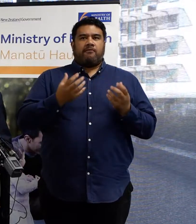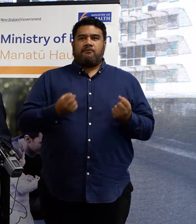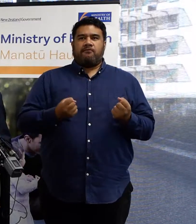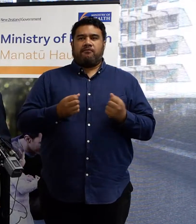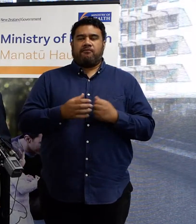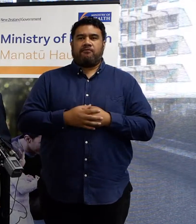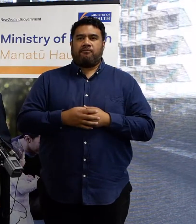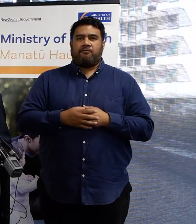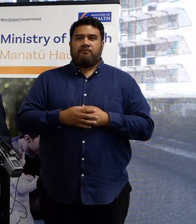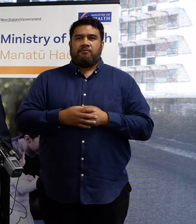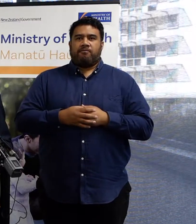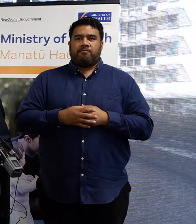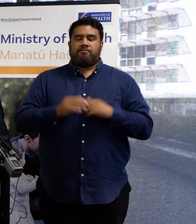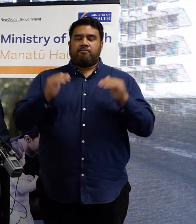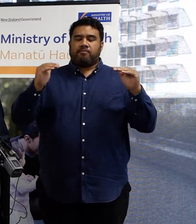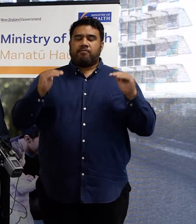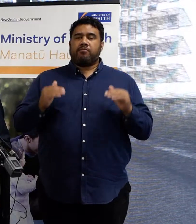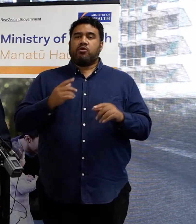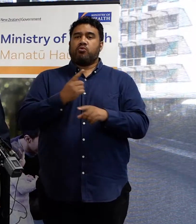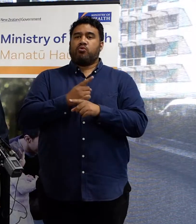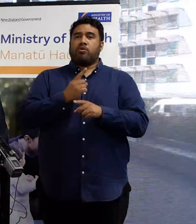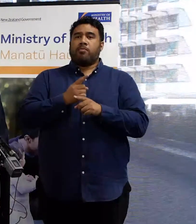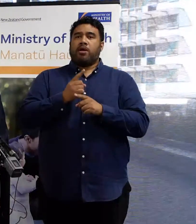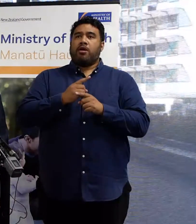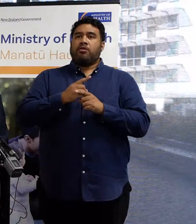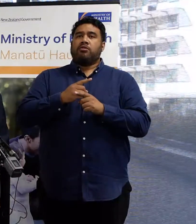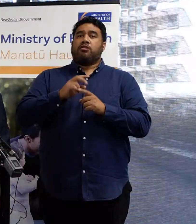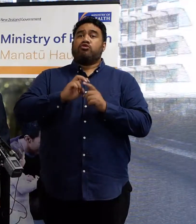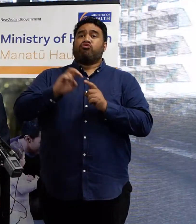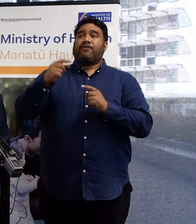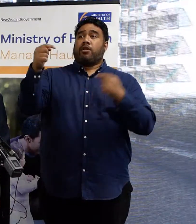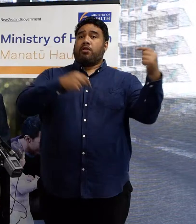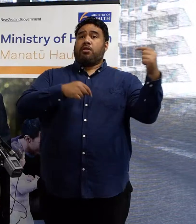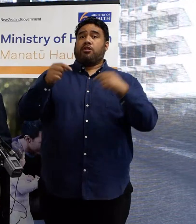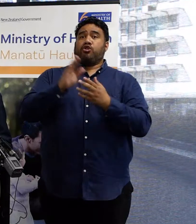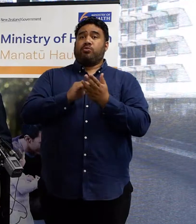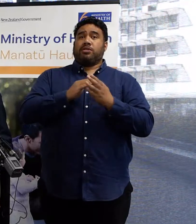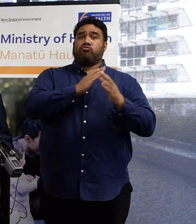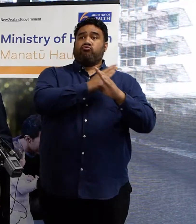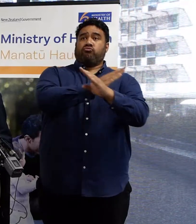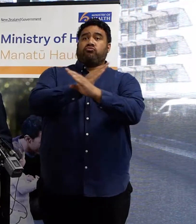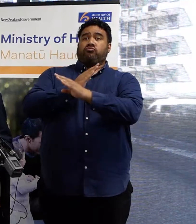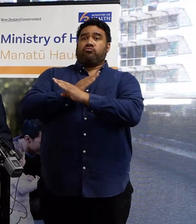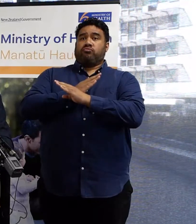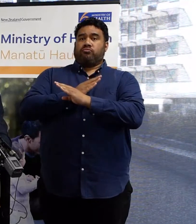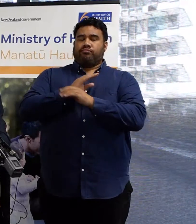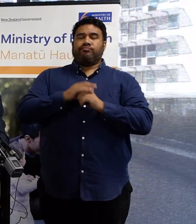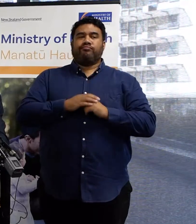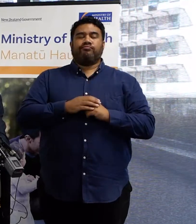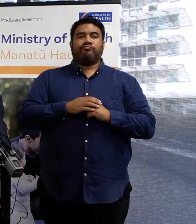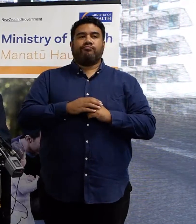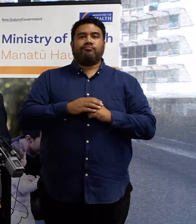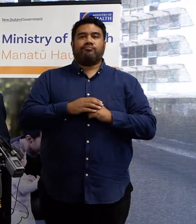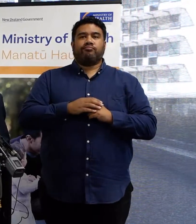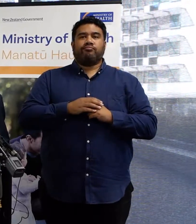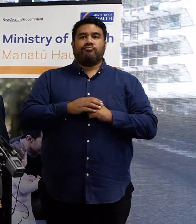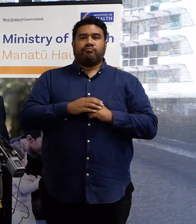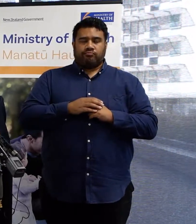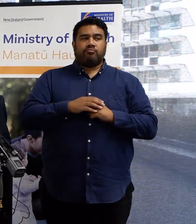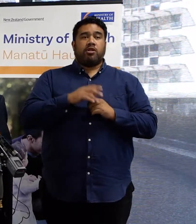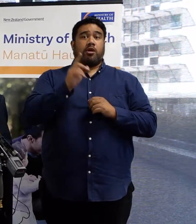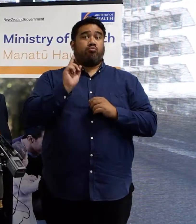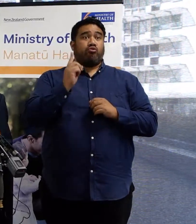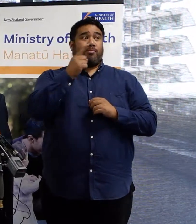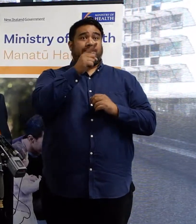Just regarding the travel restrictions, you will have heard yesterday after the Cabinet meeting in the morning, the Prime Minister confirmed that